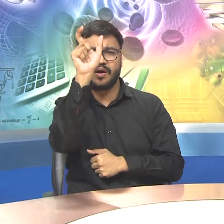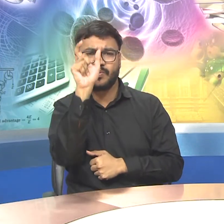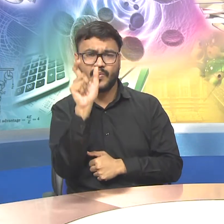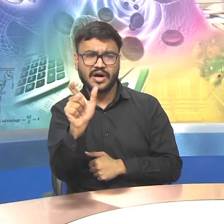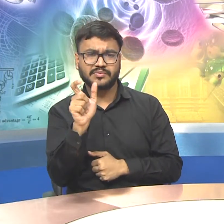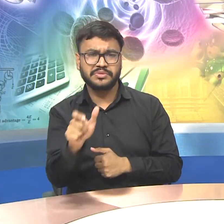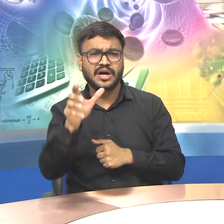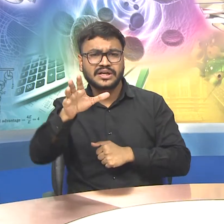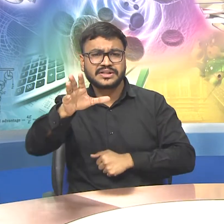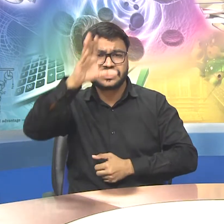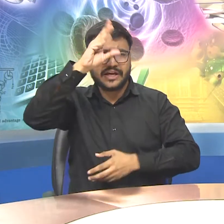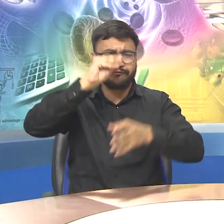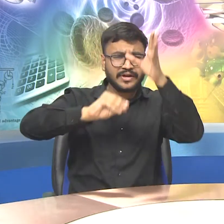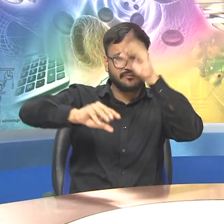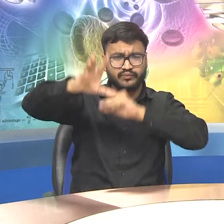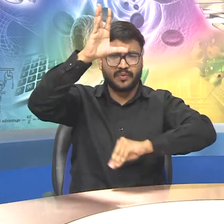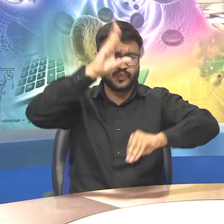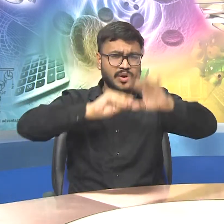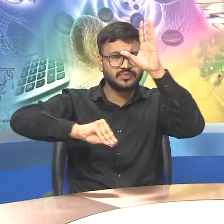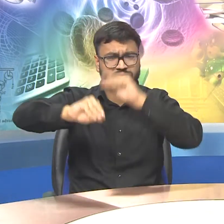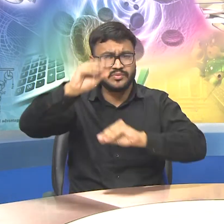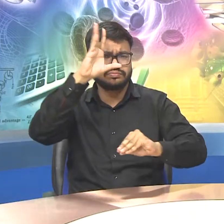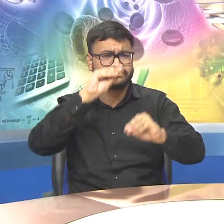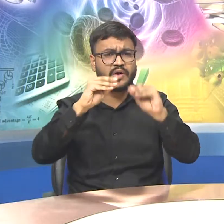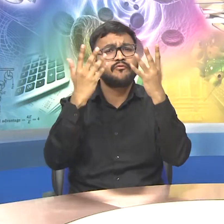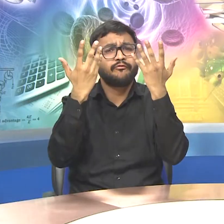Learning only ISL vocabulary is enough.